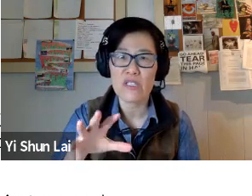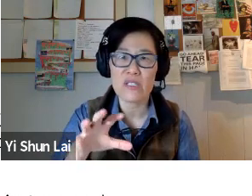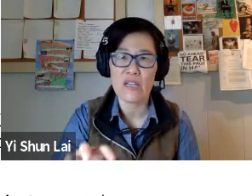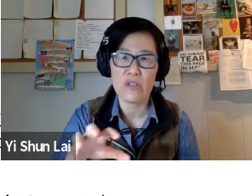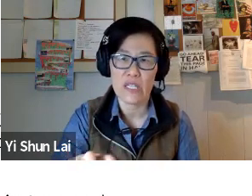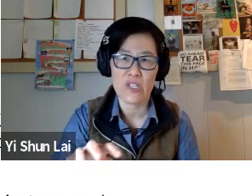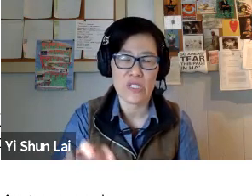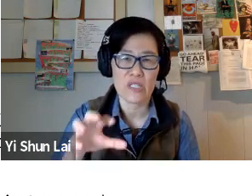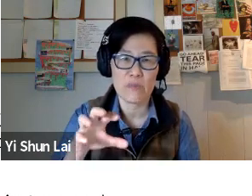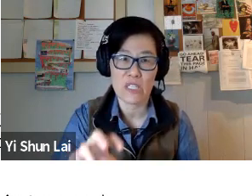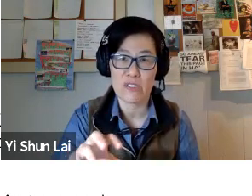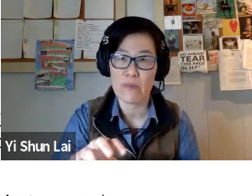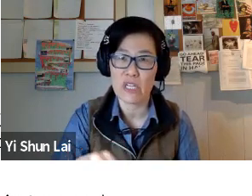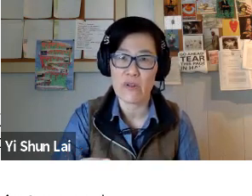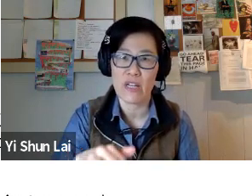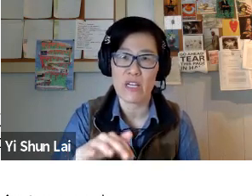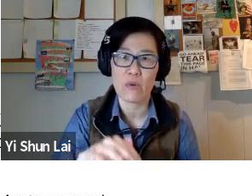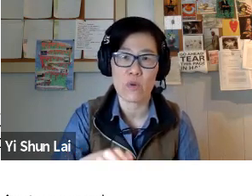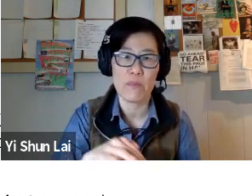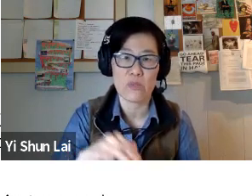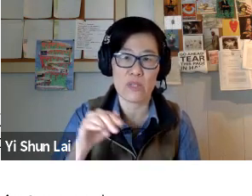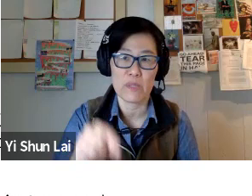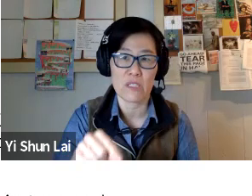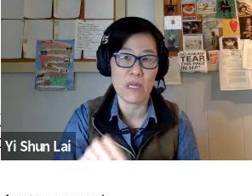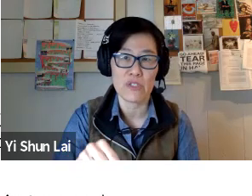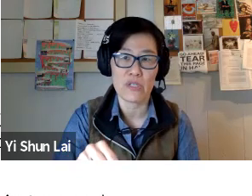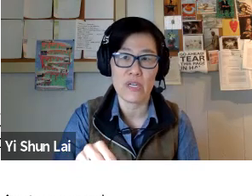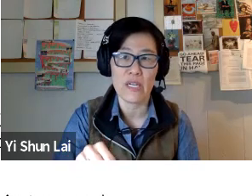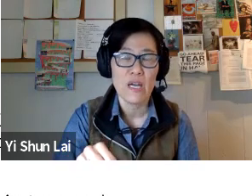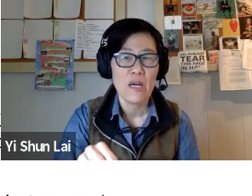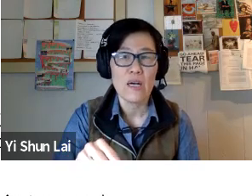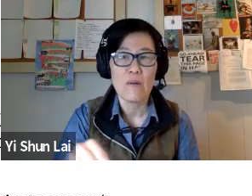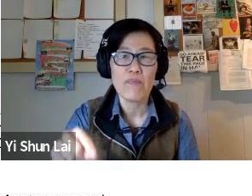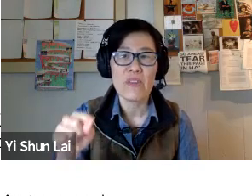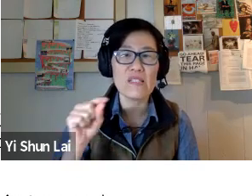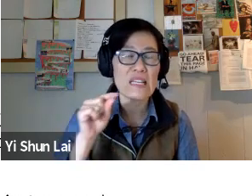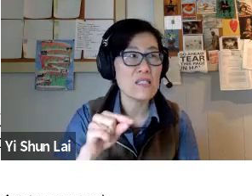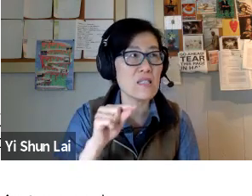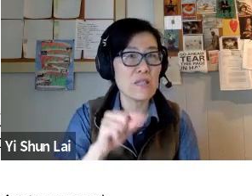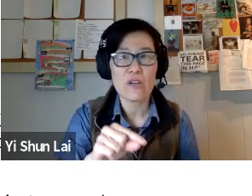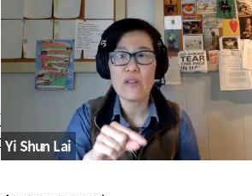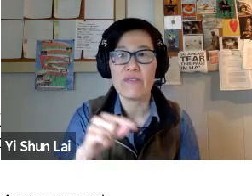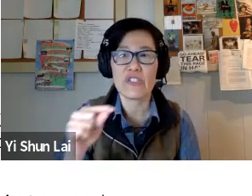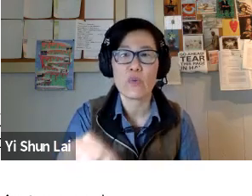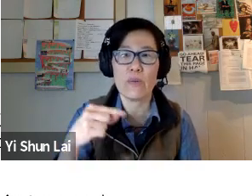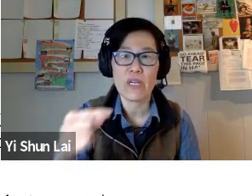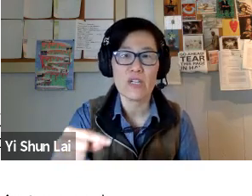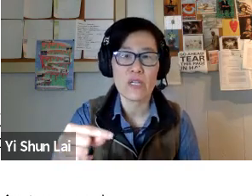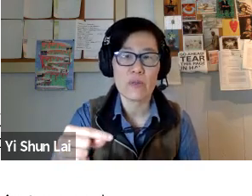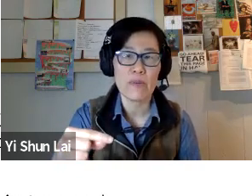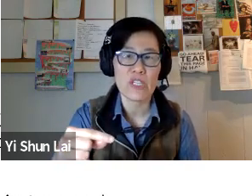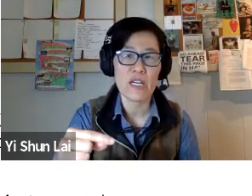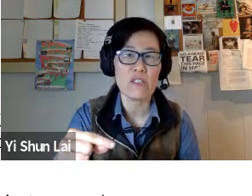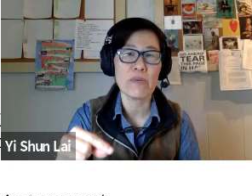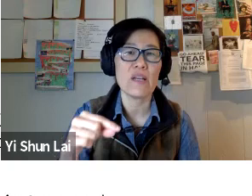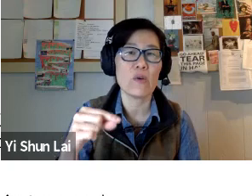So I just tailored it here to this particular subgenre that I thought would work best with this particular publisher. All right. This is the letter that eventually won me a contract